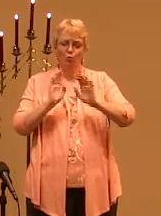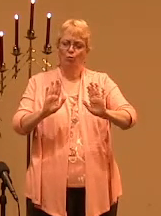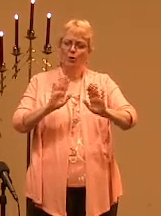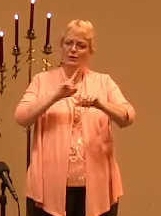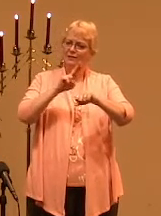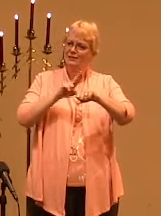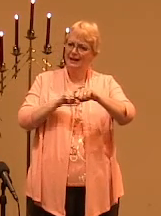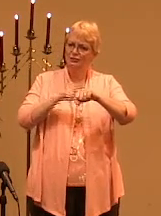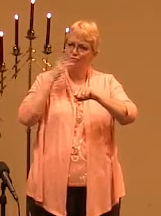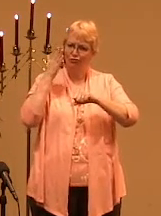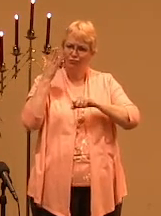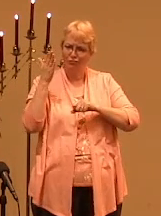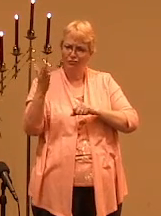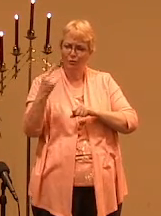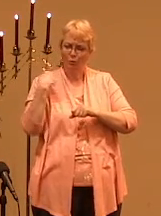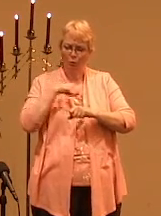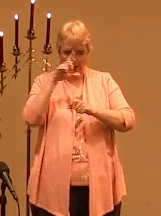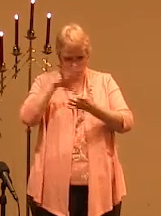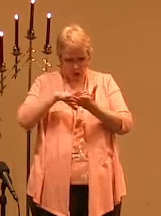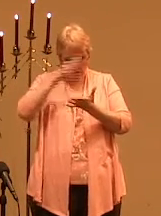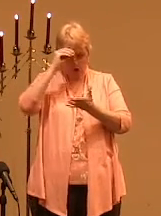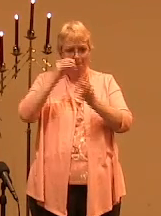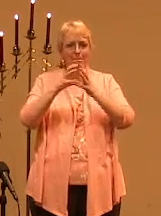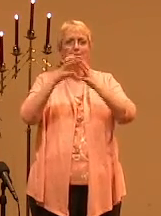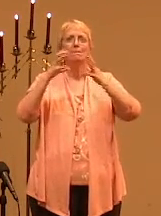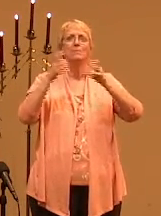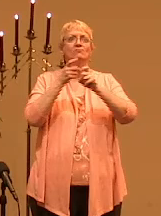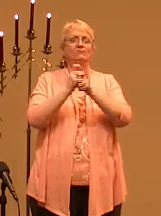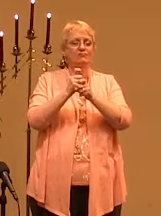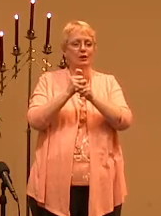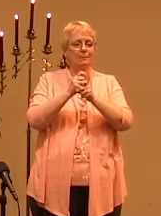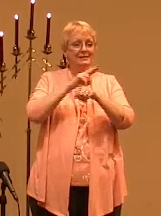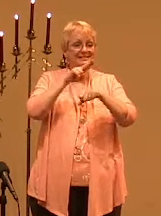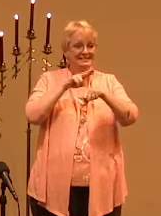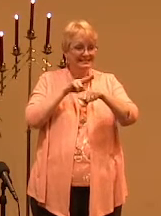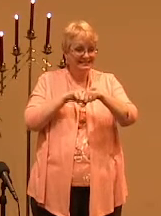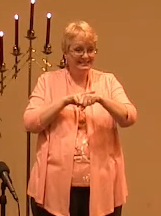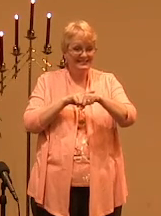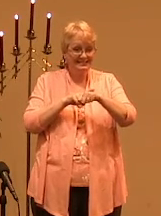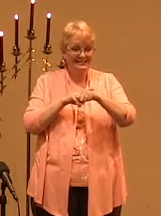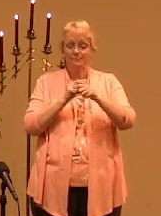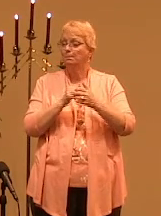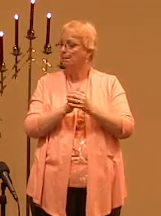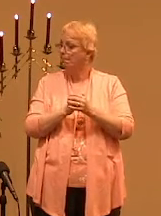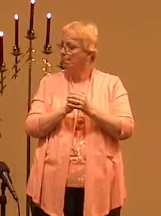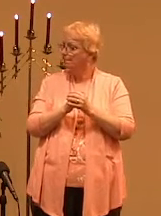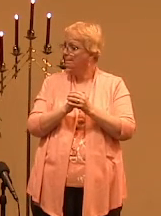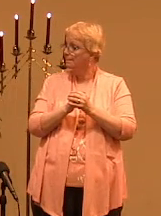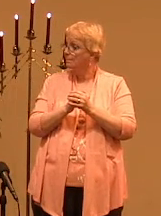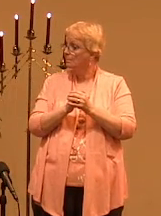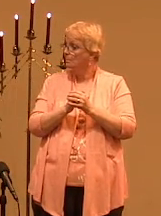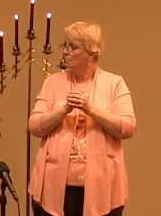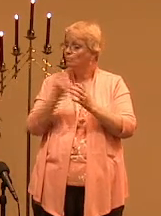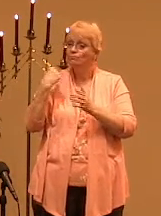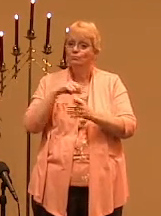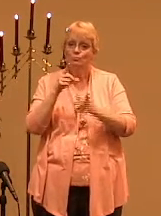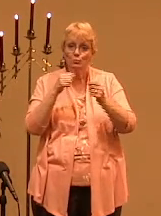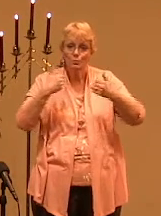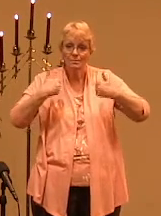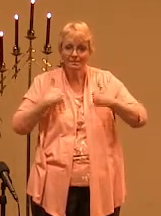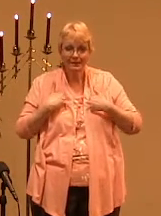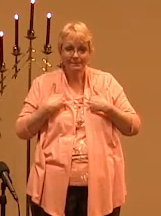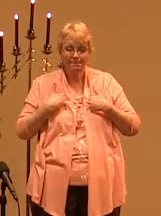nature that we can learn so much from nature and draw closer to God just being in it. We do have